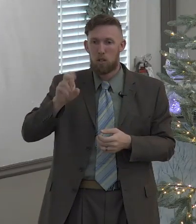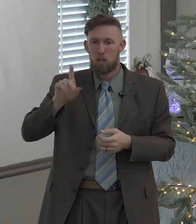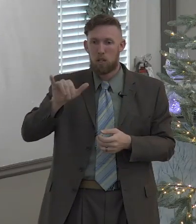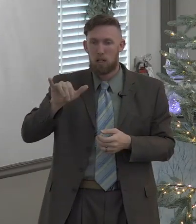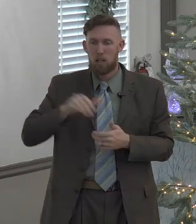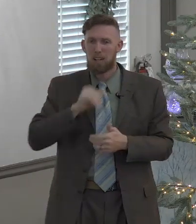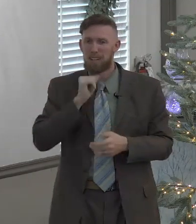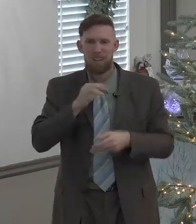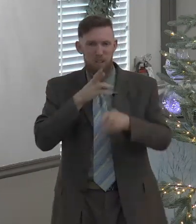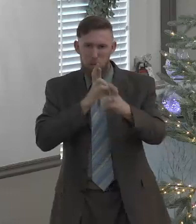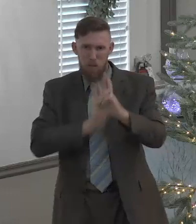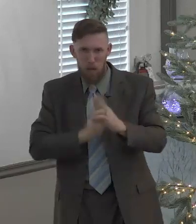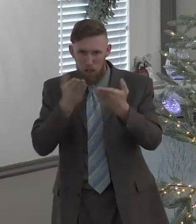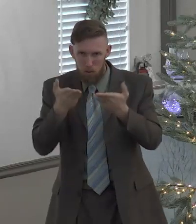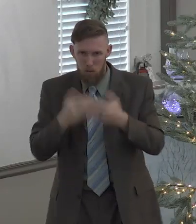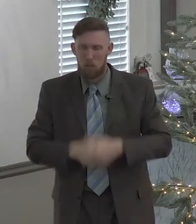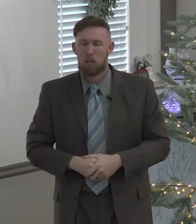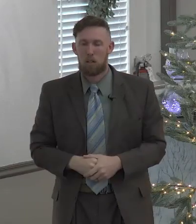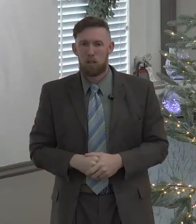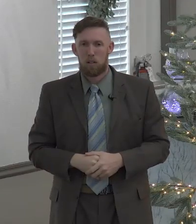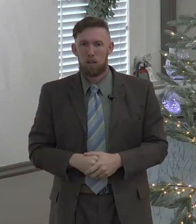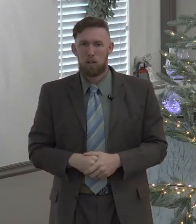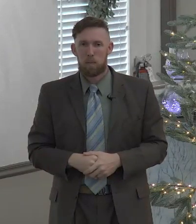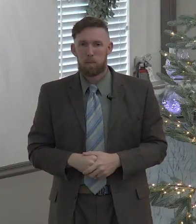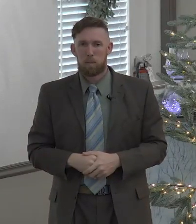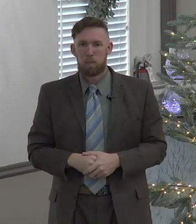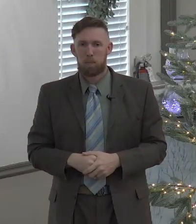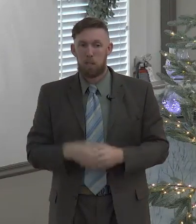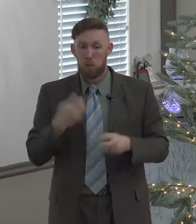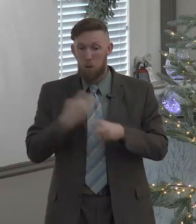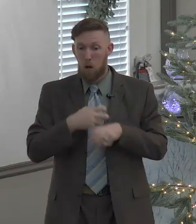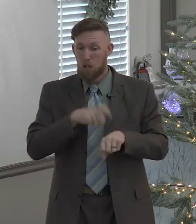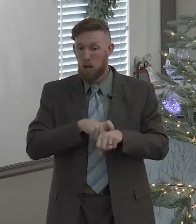Tragedy is no respecter of anybody.